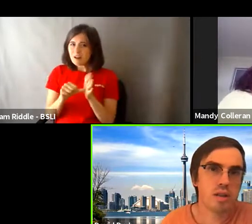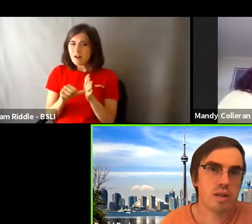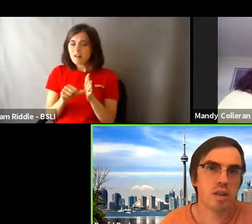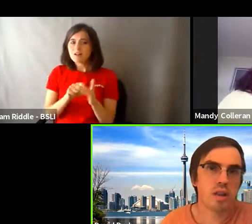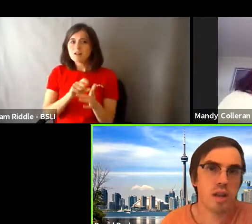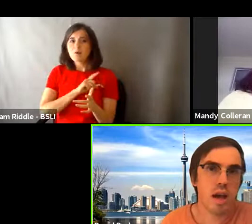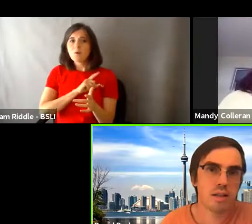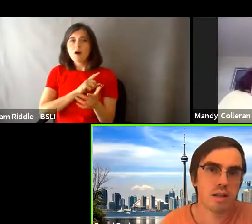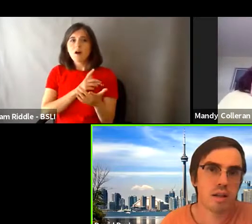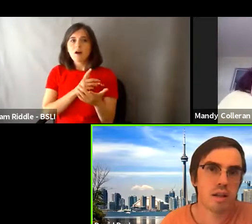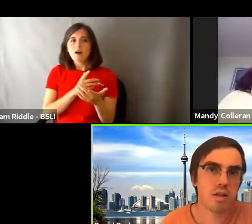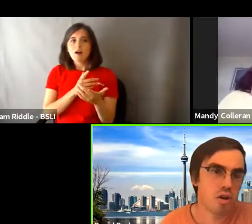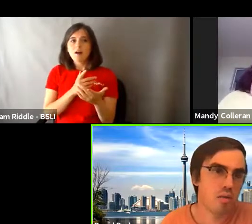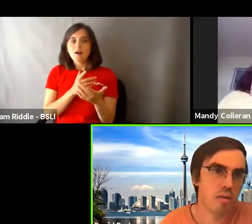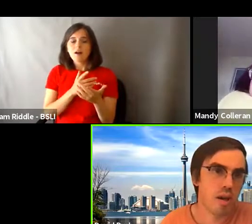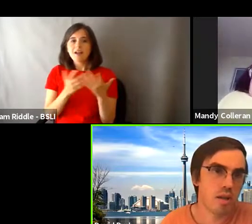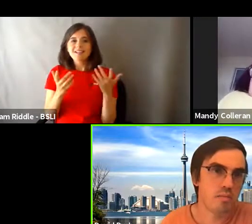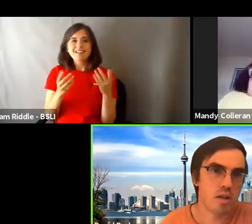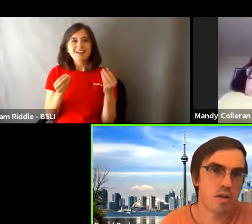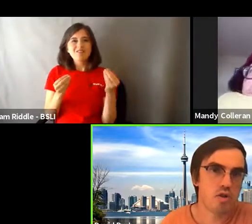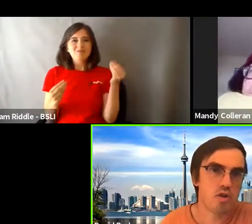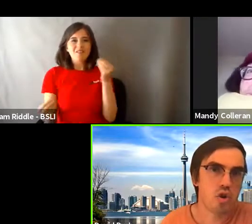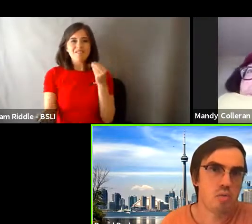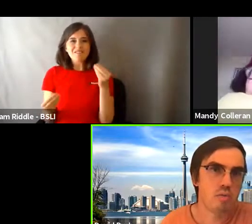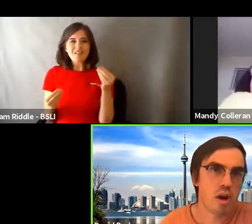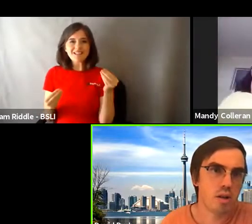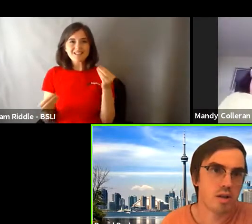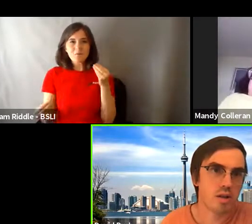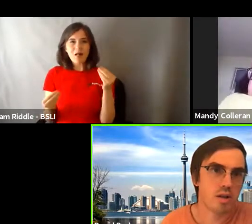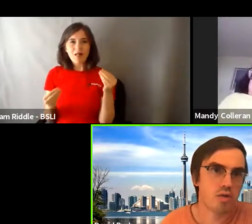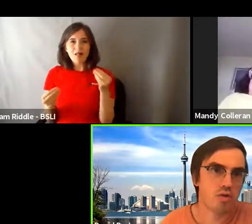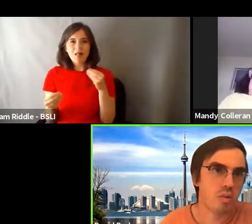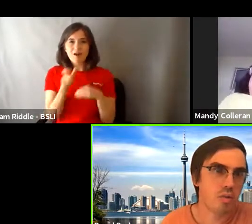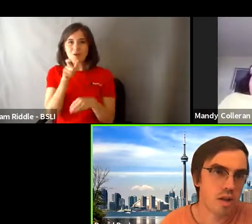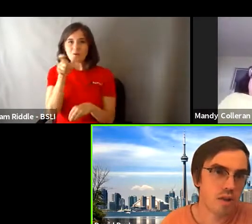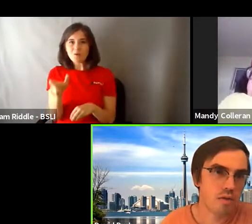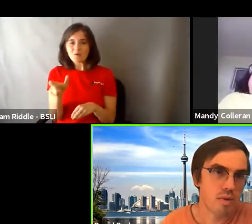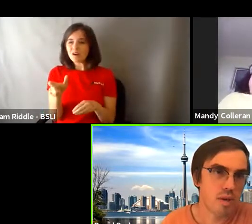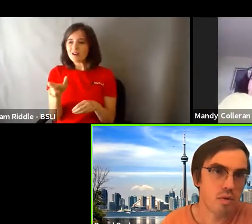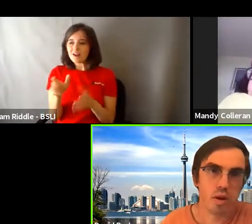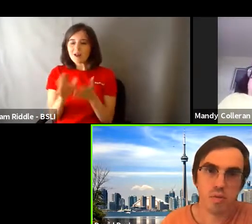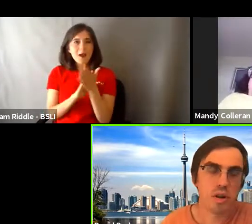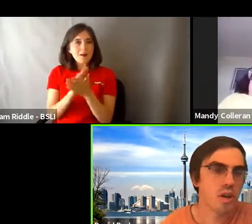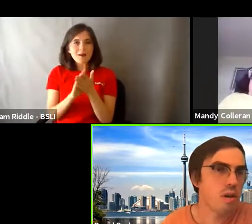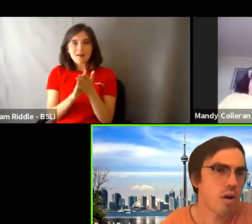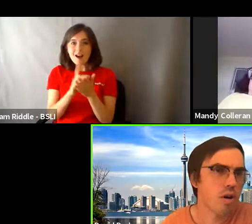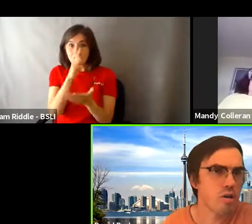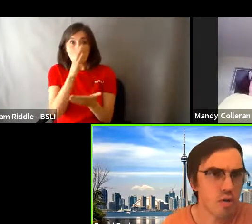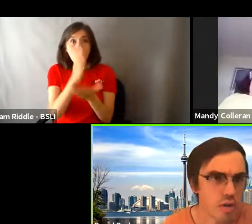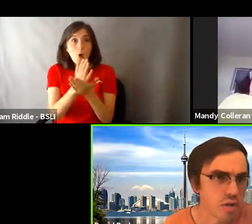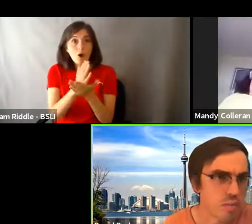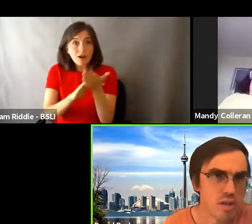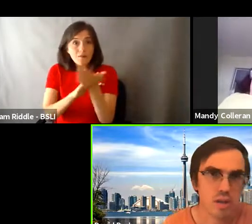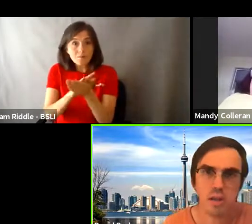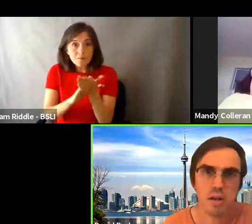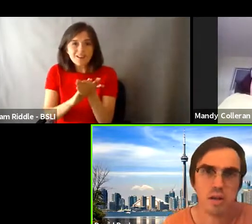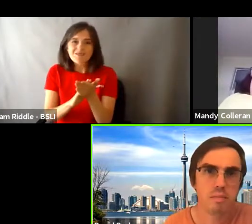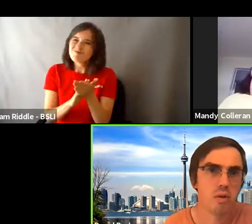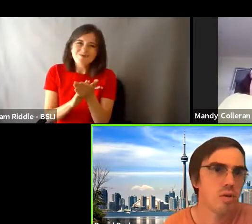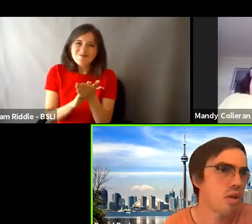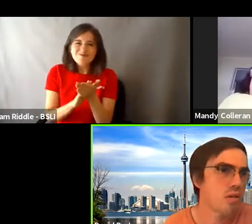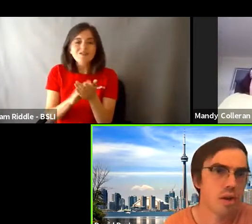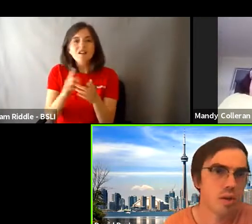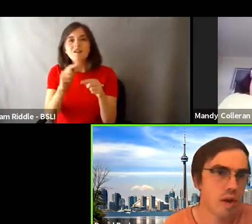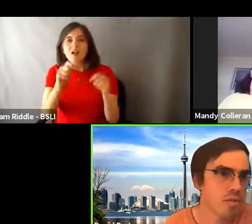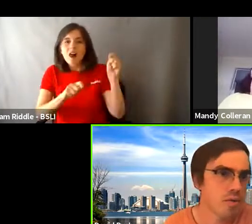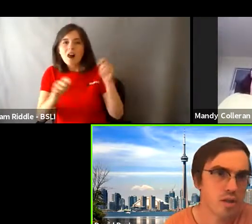because it's such an elastic term and can mean so much to so many different people. Are we talking about a universal basic income?